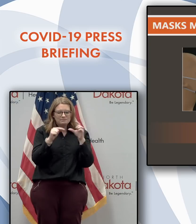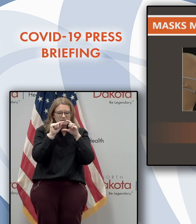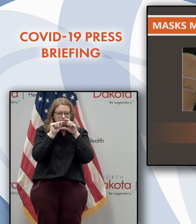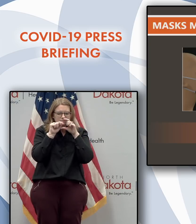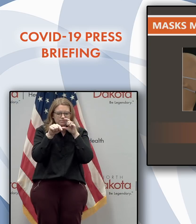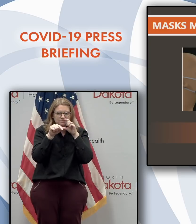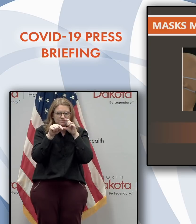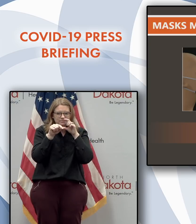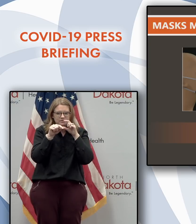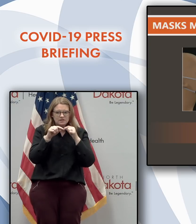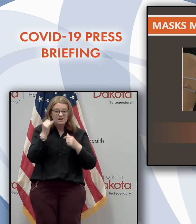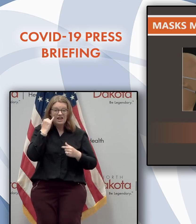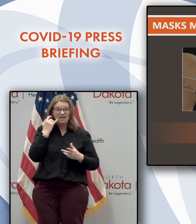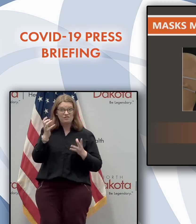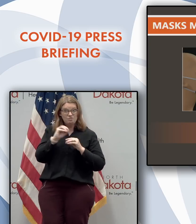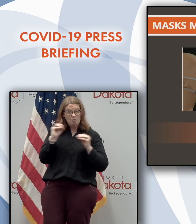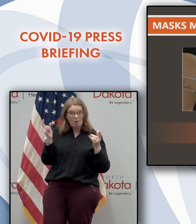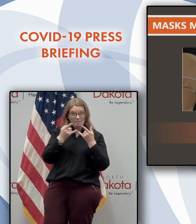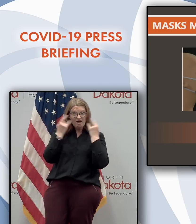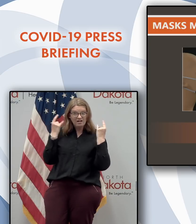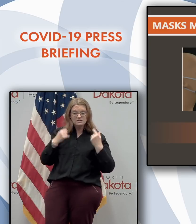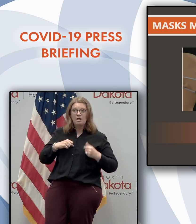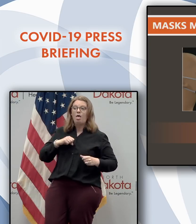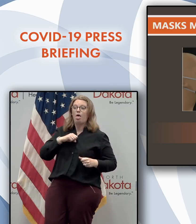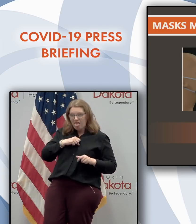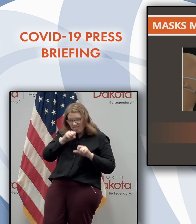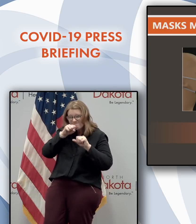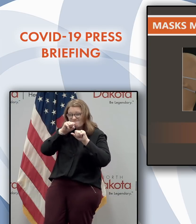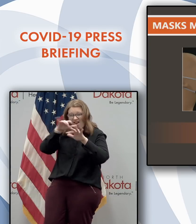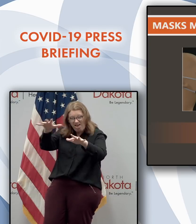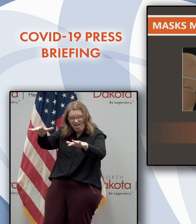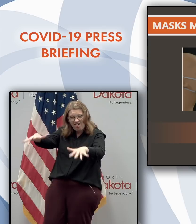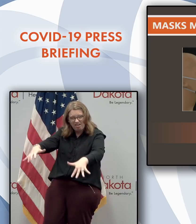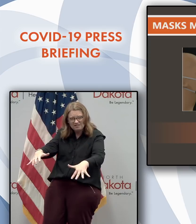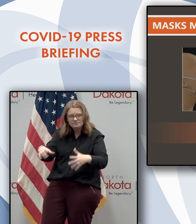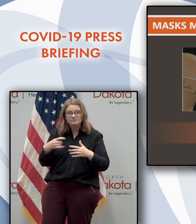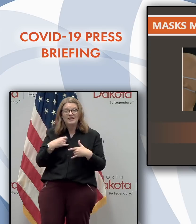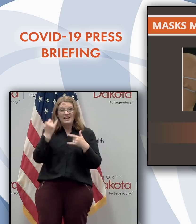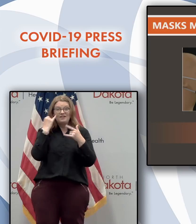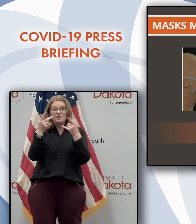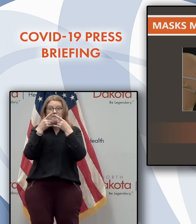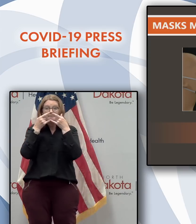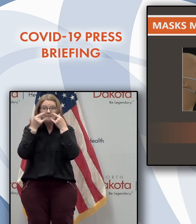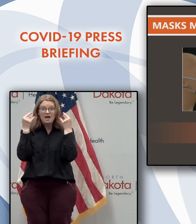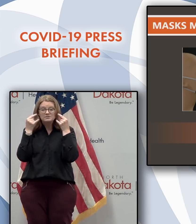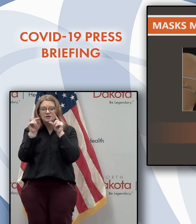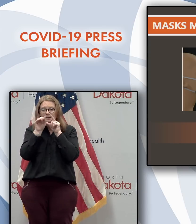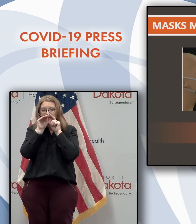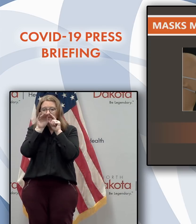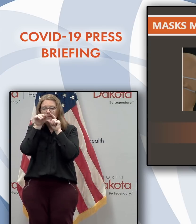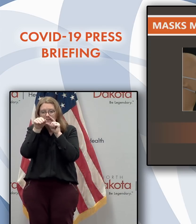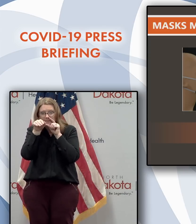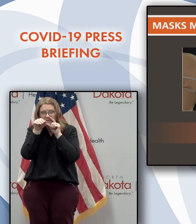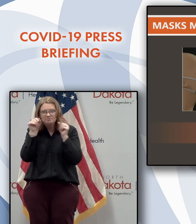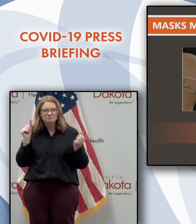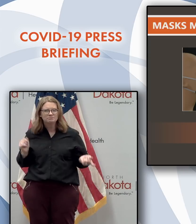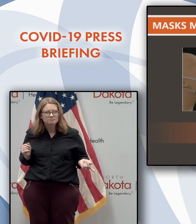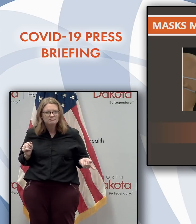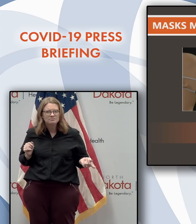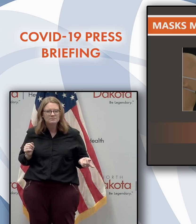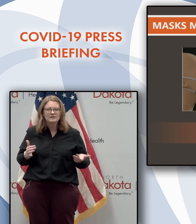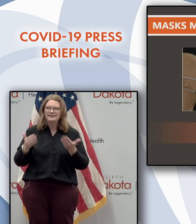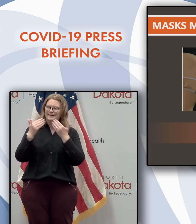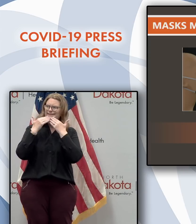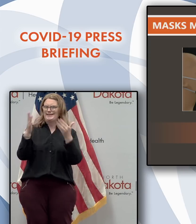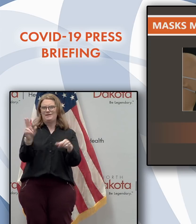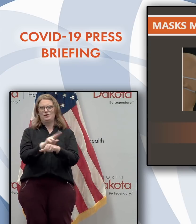uncovered cough. And so, again, any kind of face covering is a plus. And so once we get into thanking people for wearing masks, we can thank them for